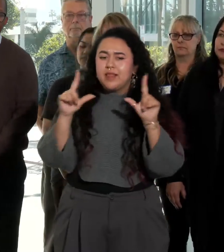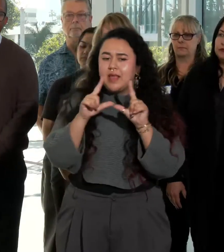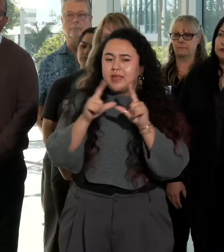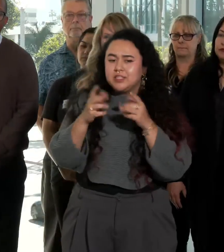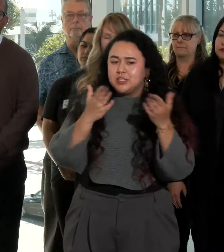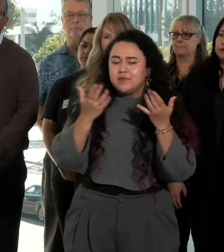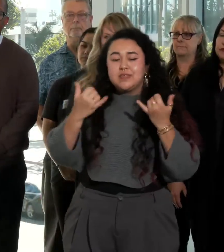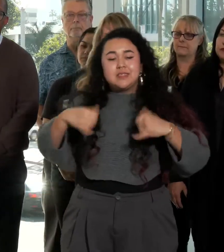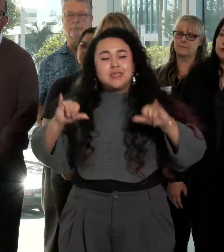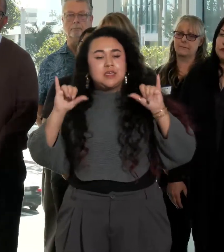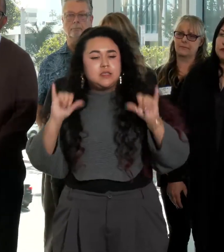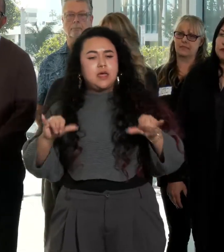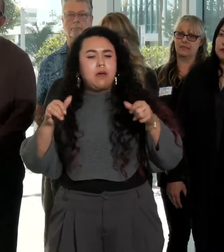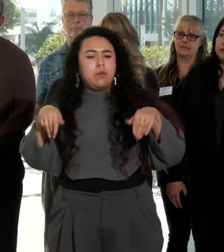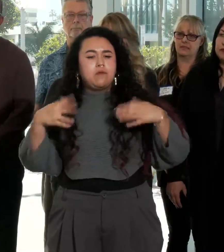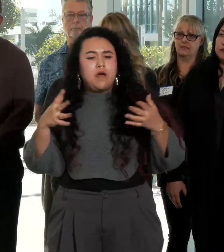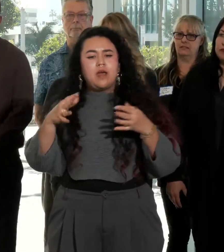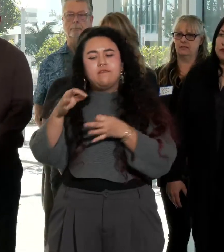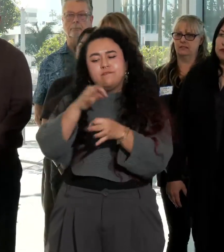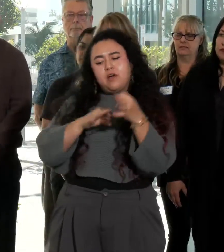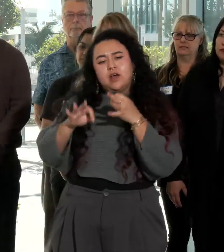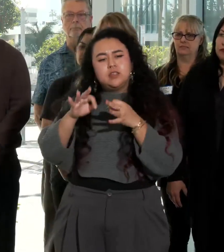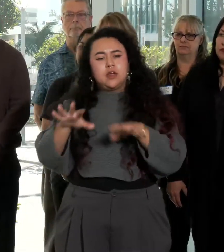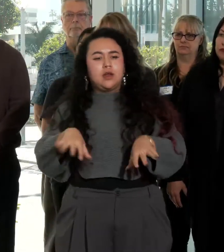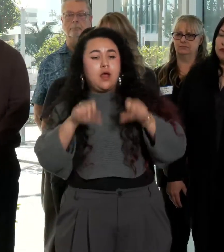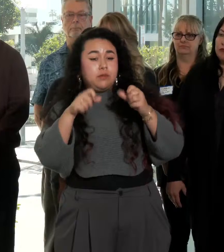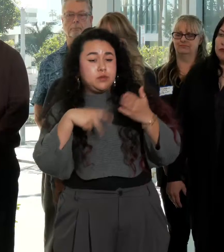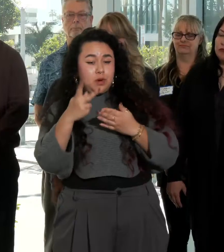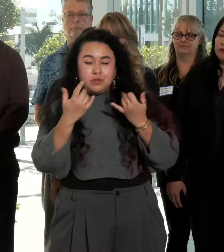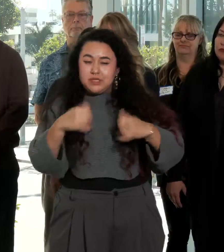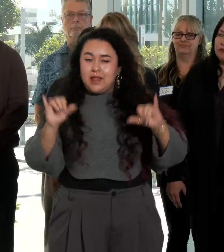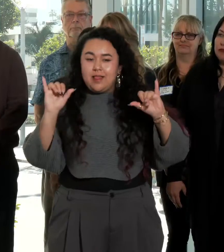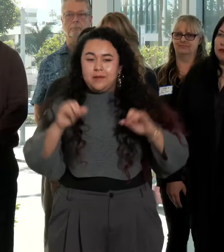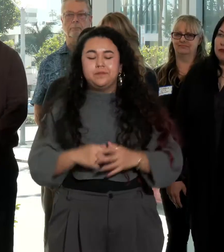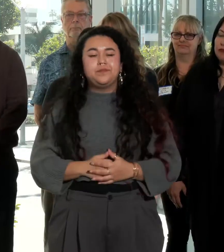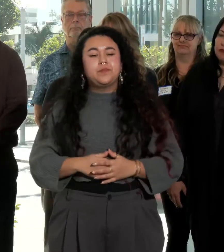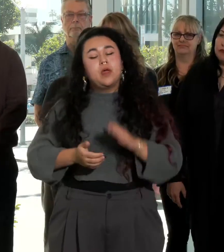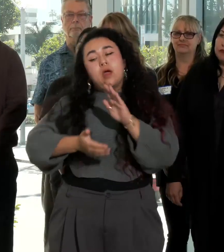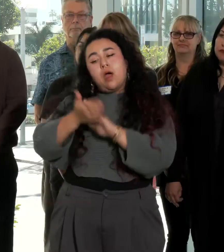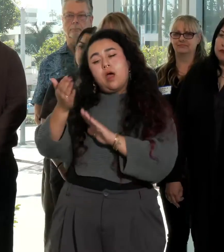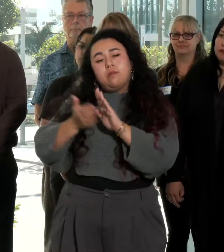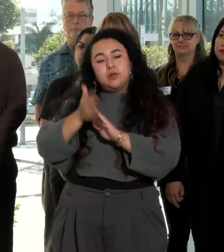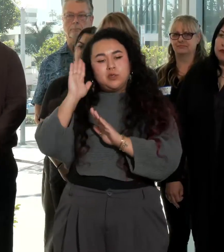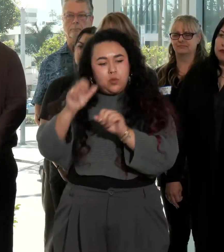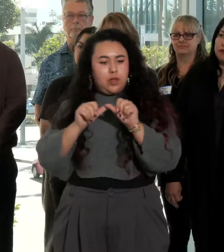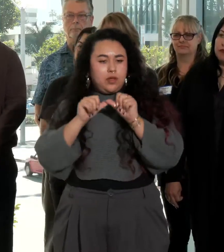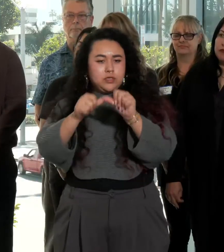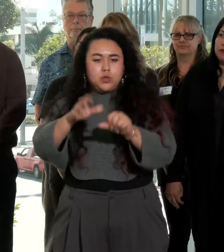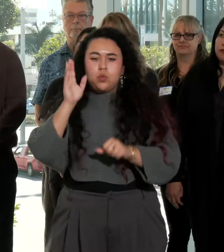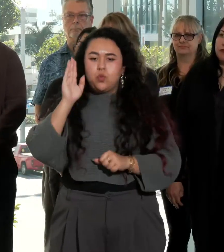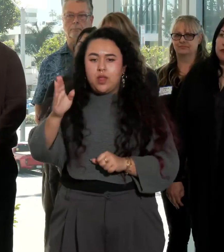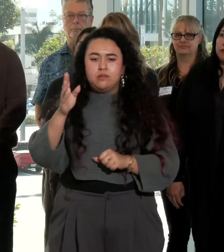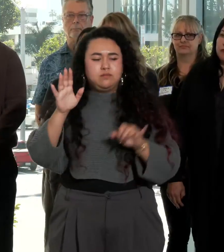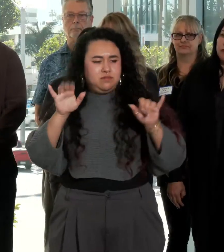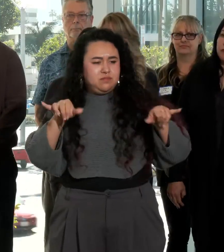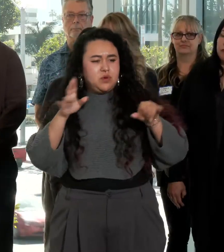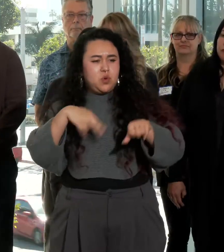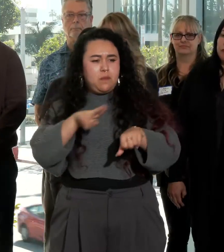still providing foster and adoption programming. Operations will continue as